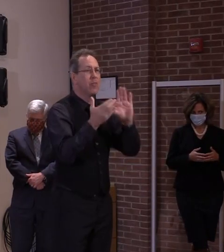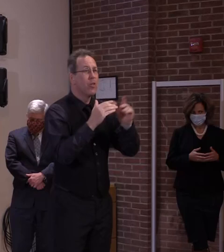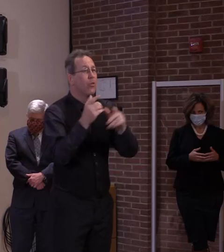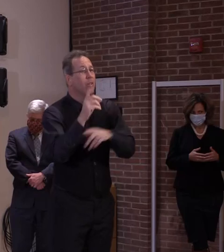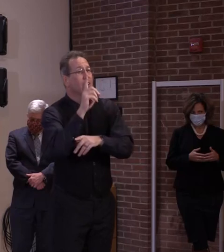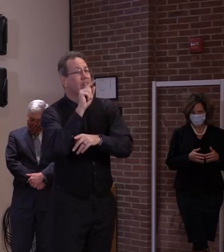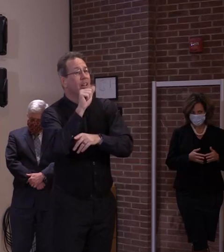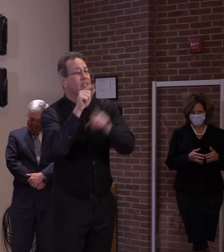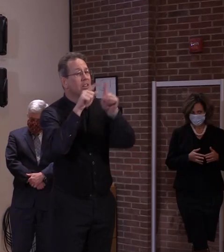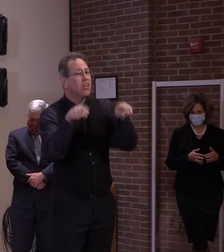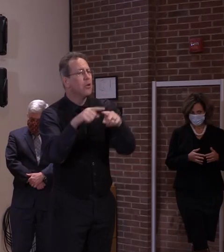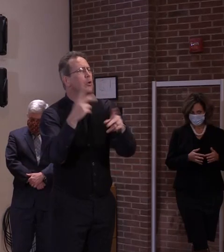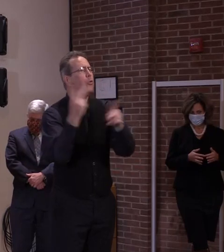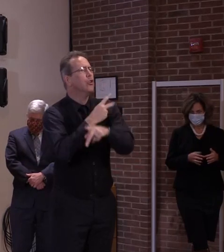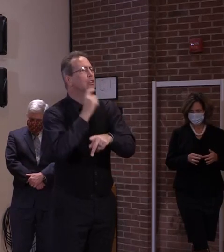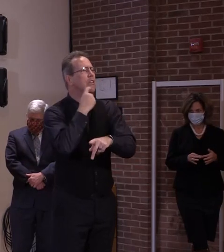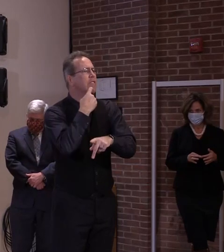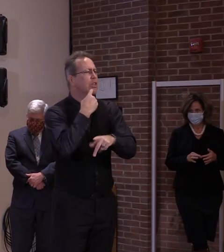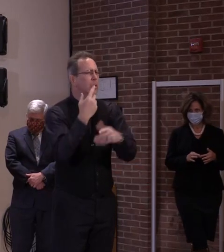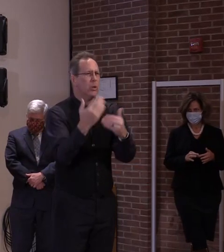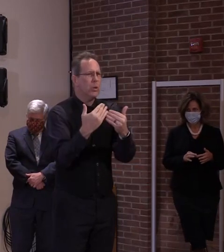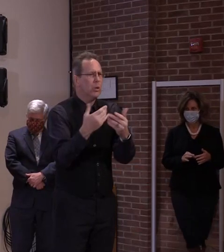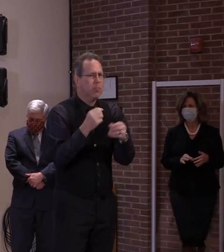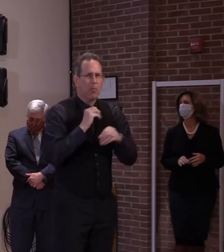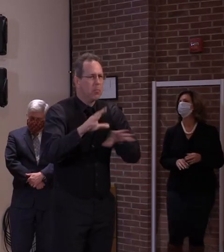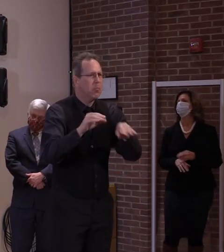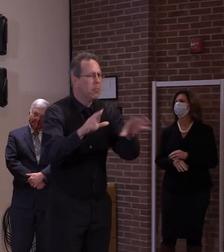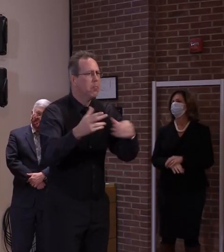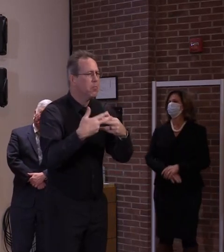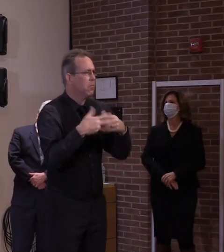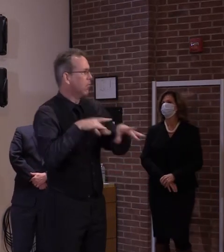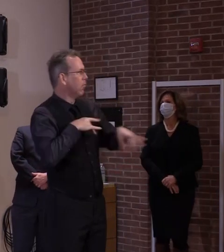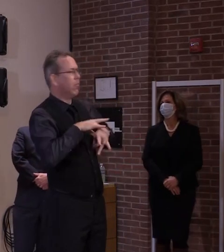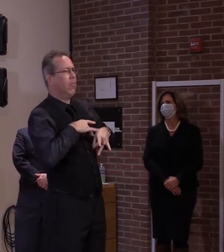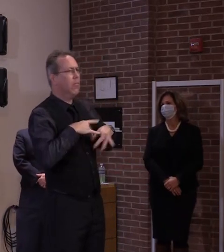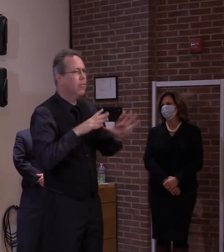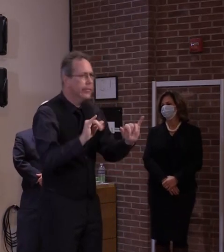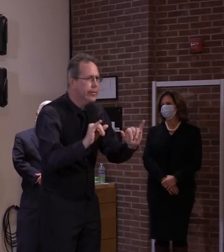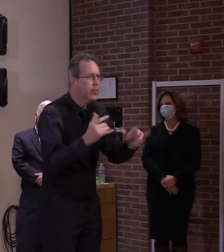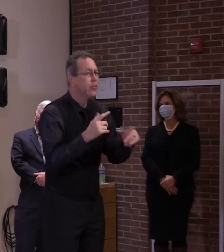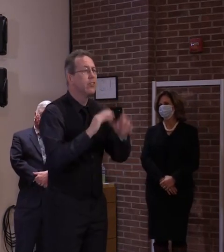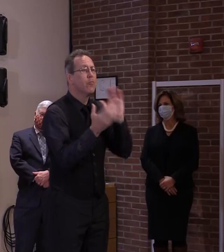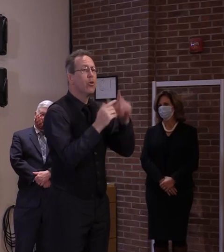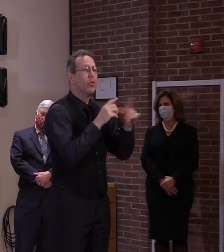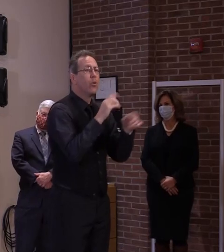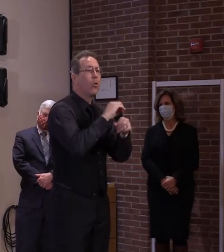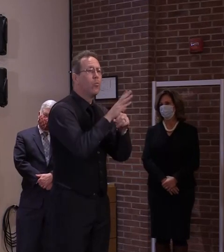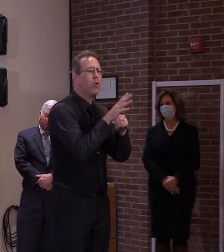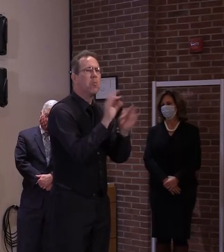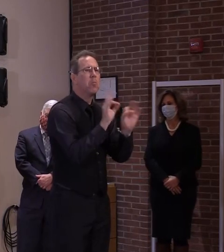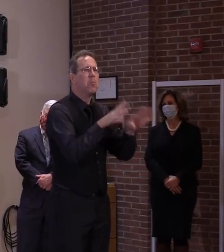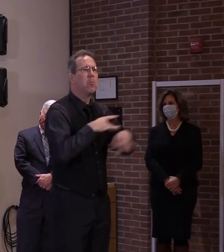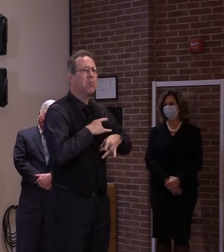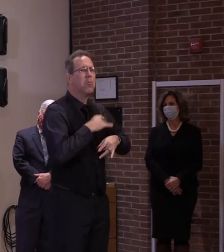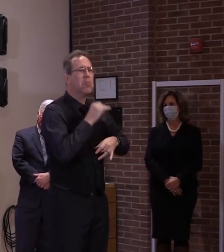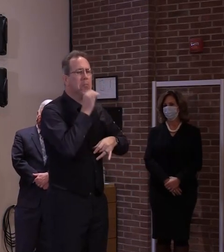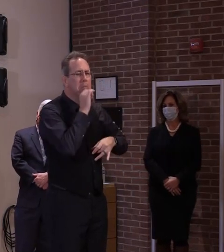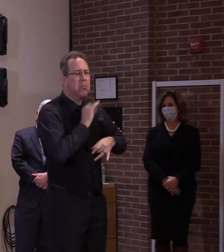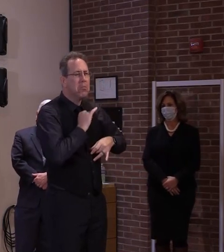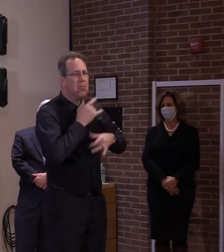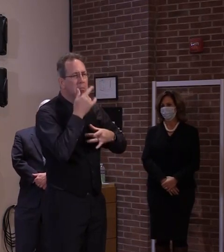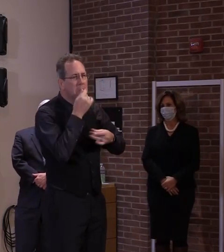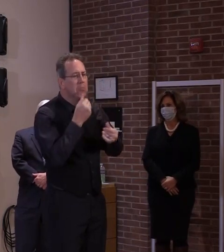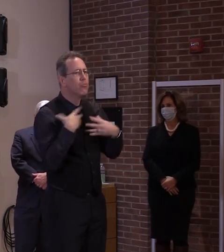very brief time period where they are infectious, where they have a sufficiently high load